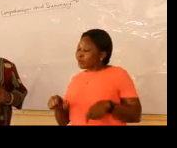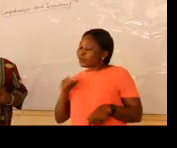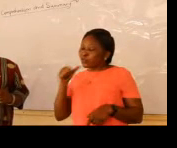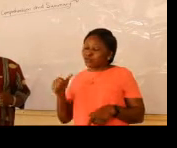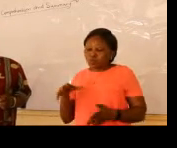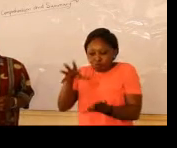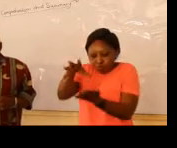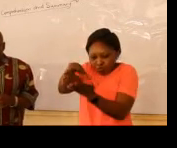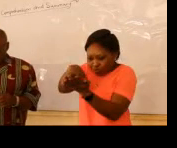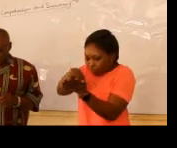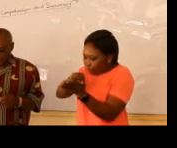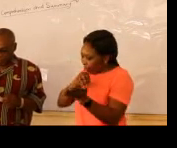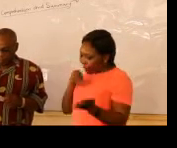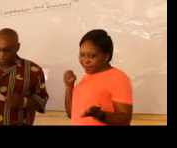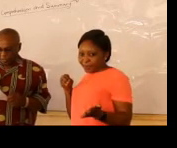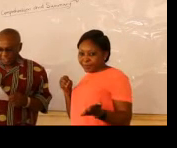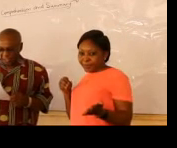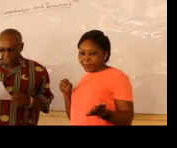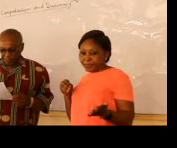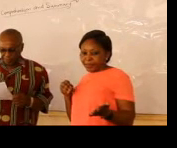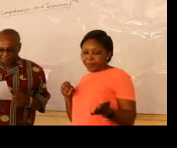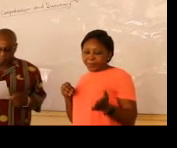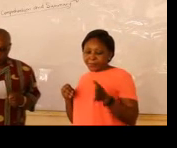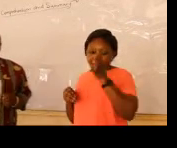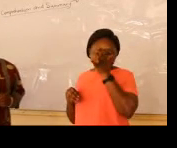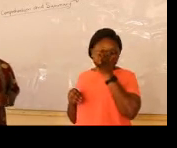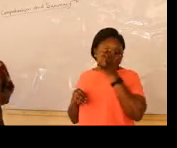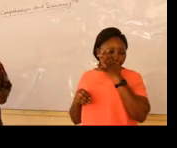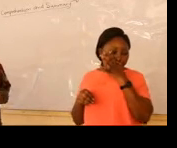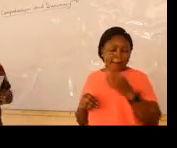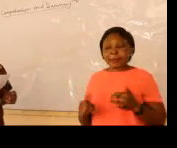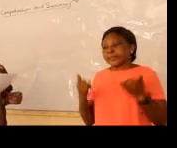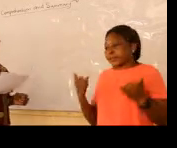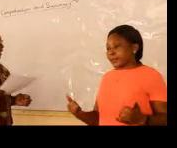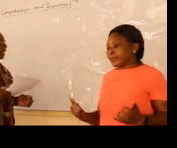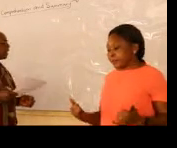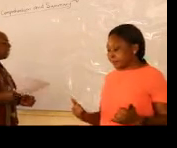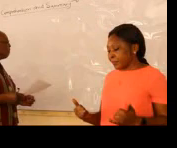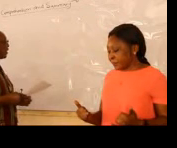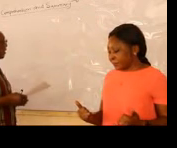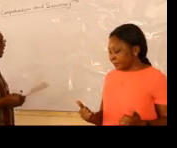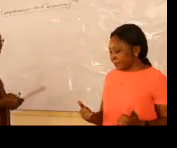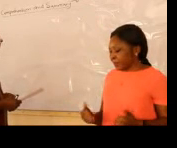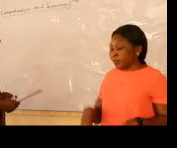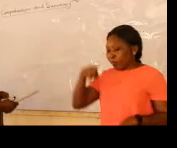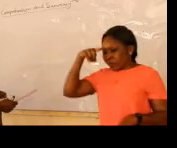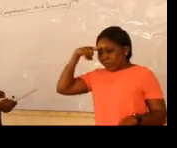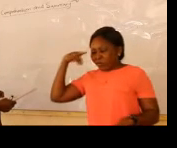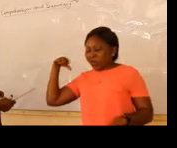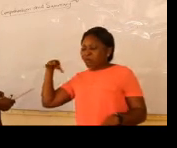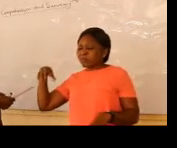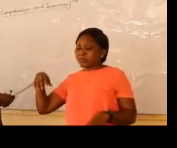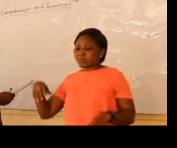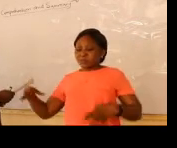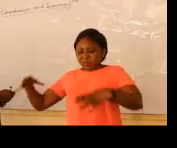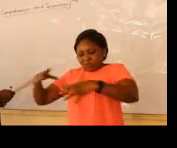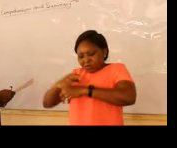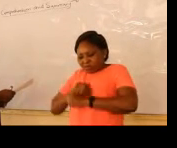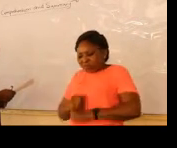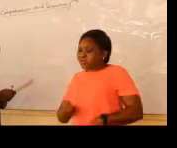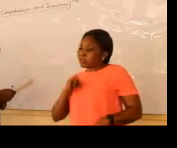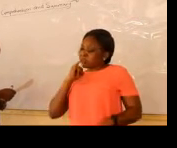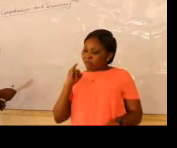lifting mindlessly. Okay? Now, Because summary